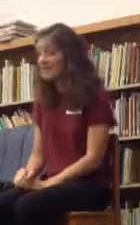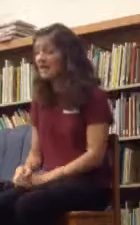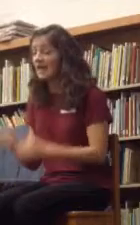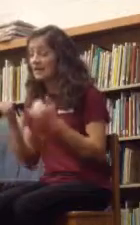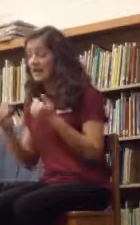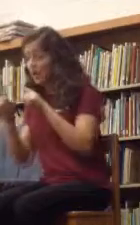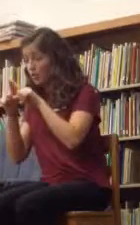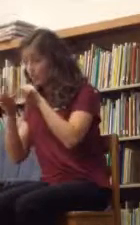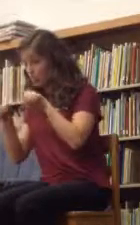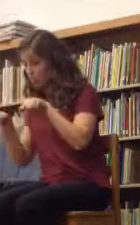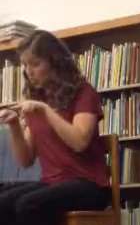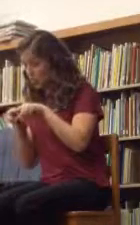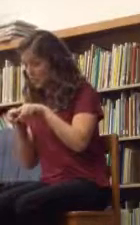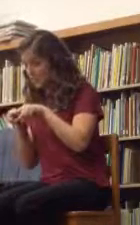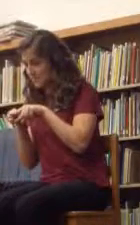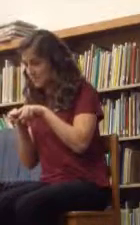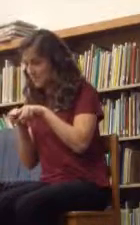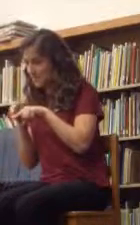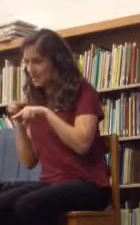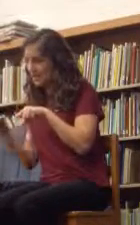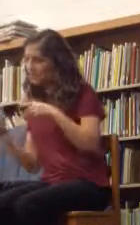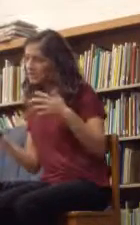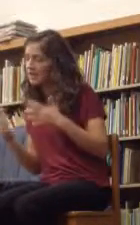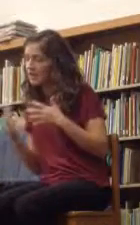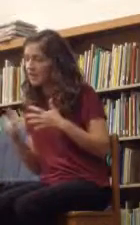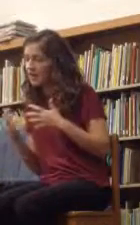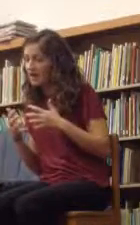Square was afraid of snakes.